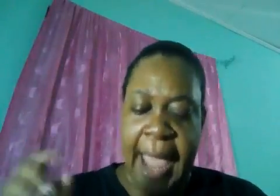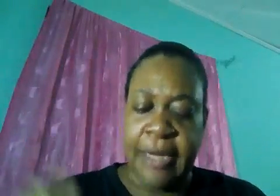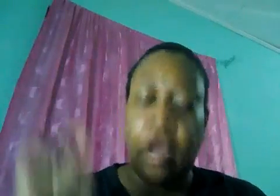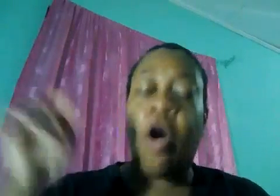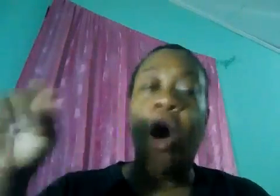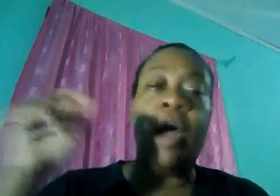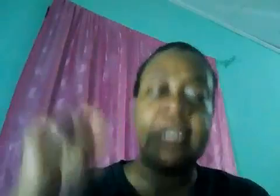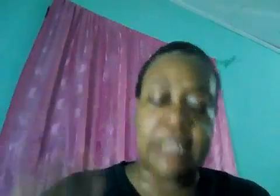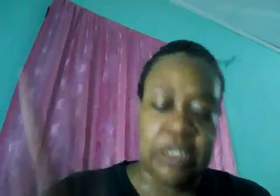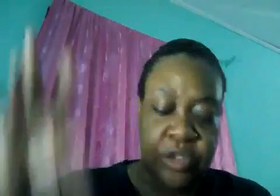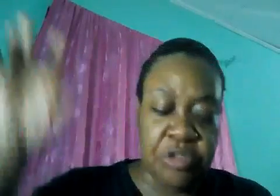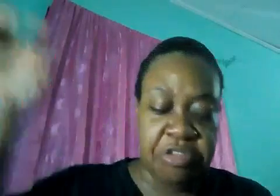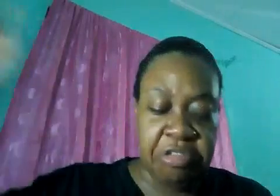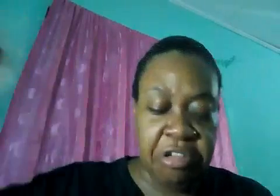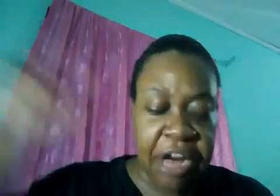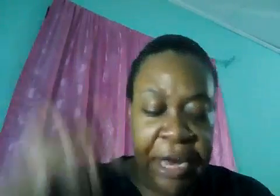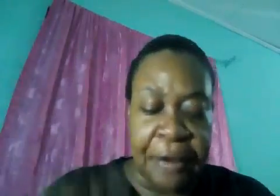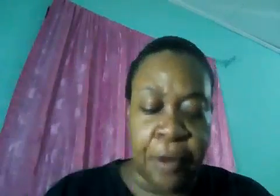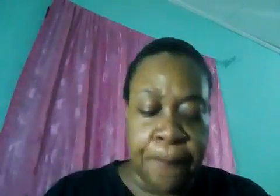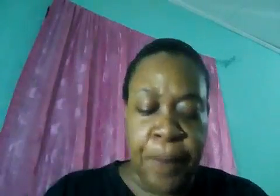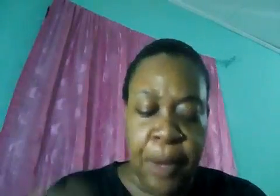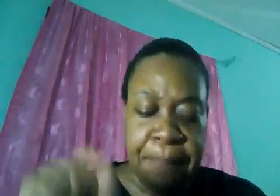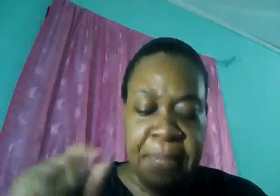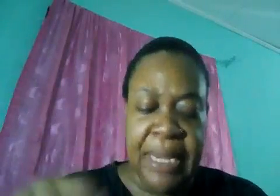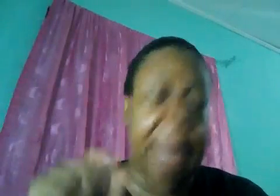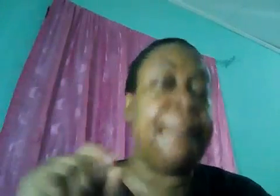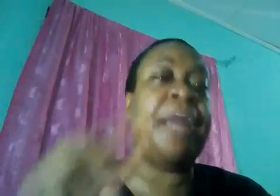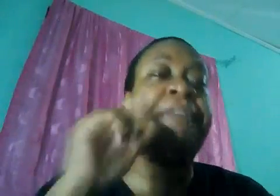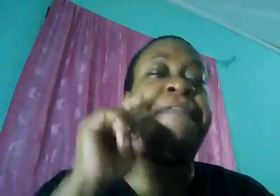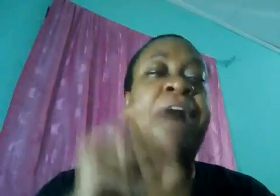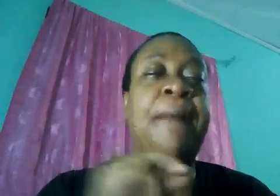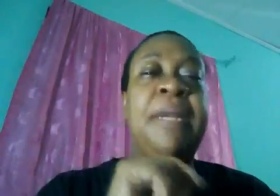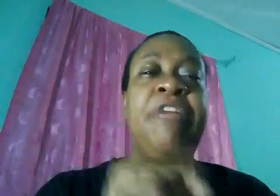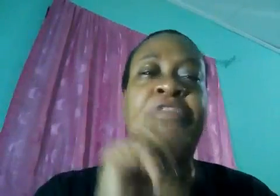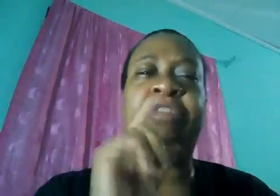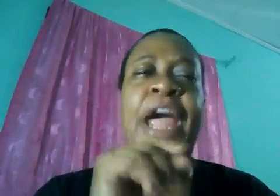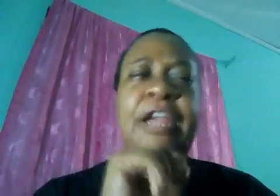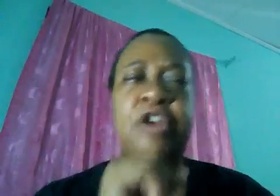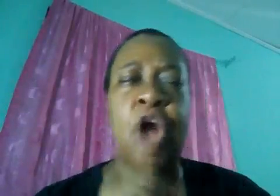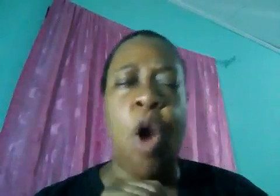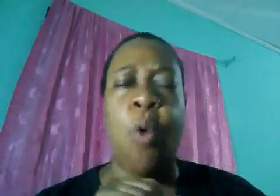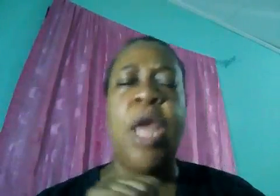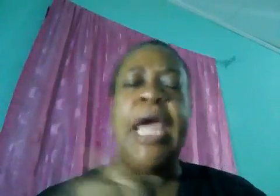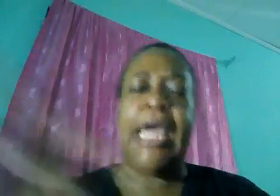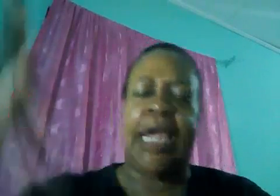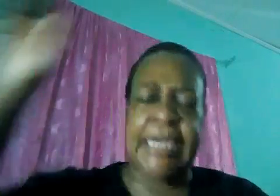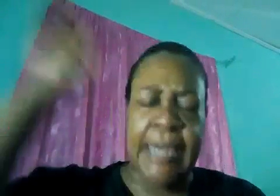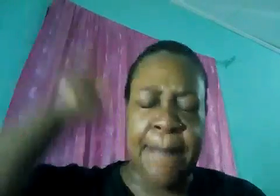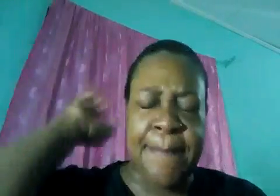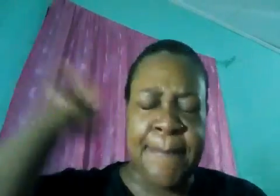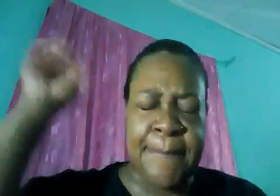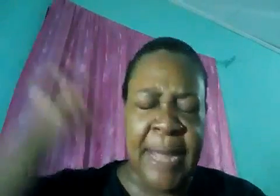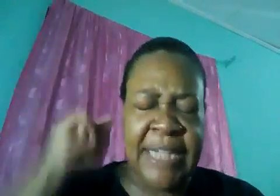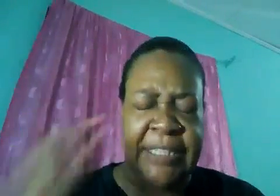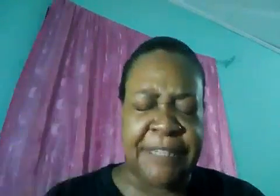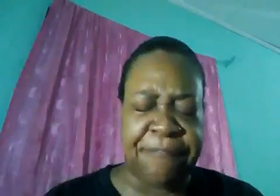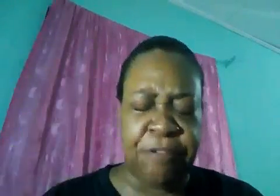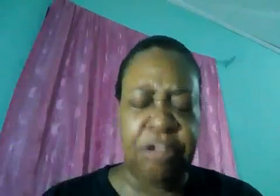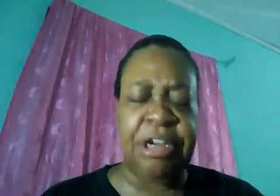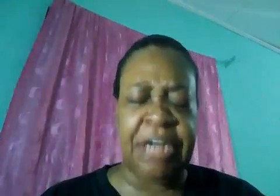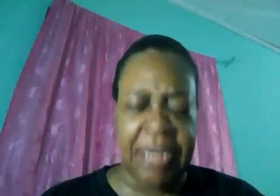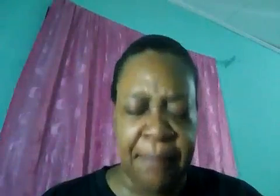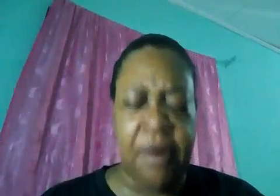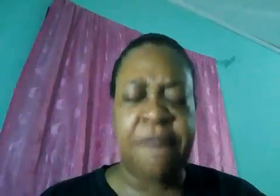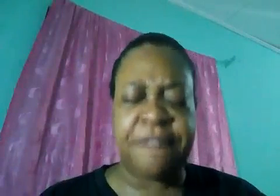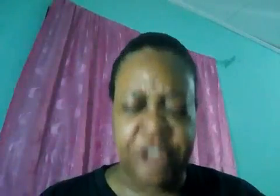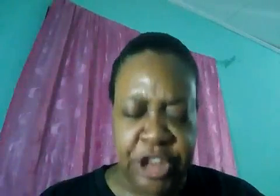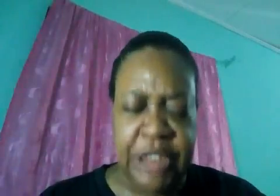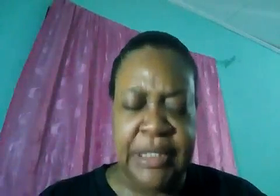cause it to rain upon me and my family right now in the mighty full name of Jesus